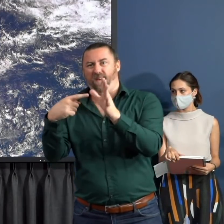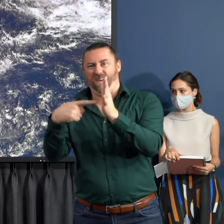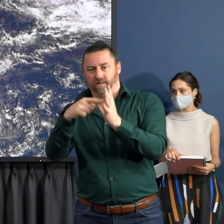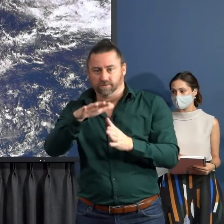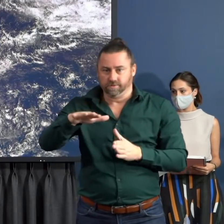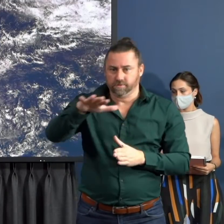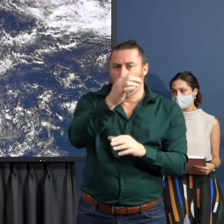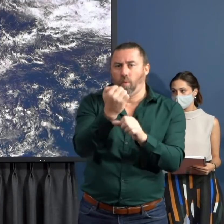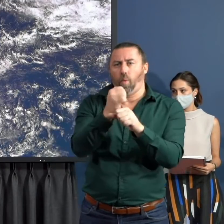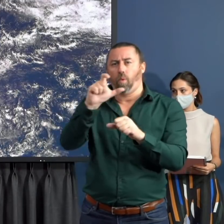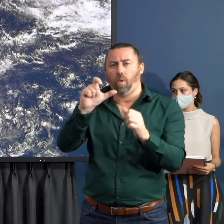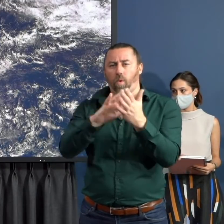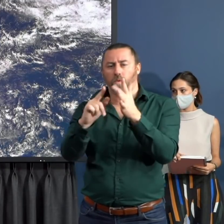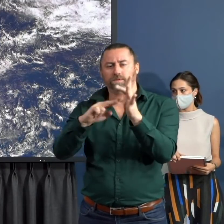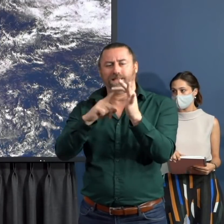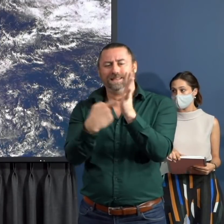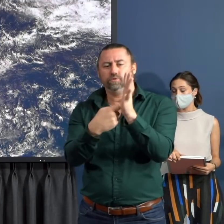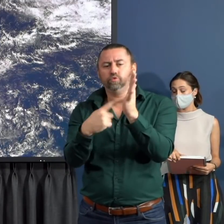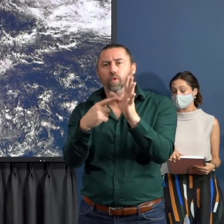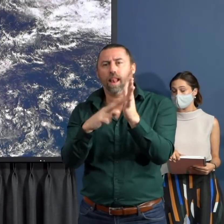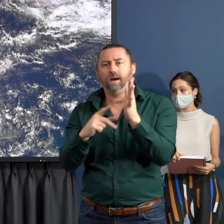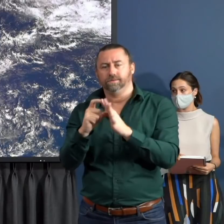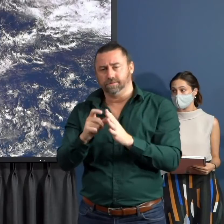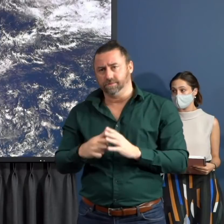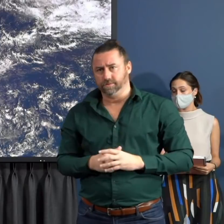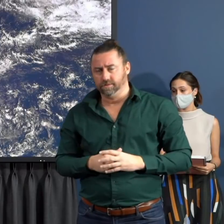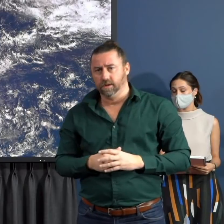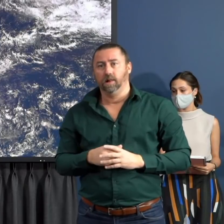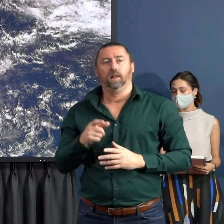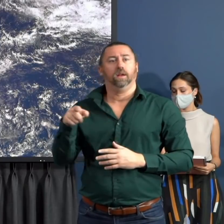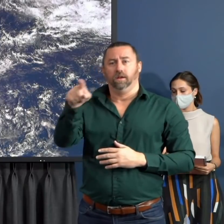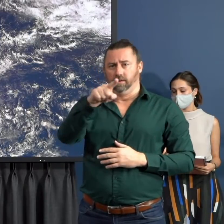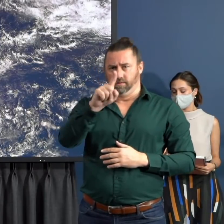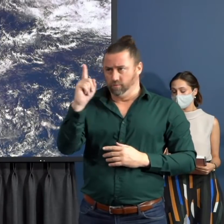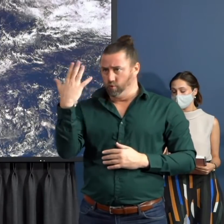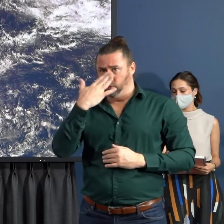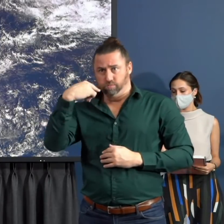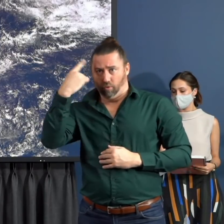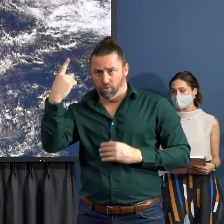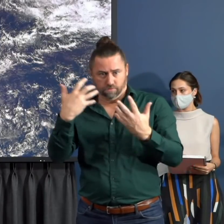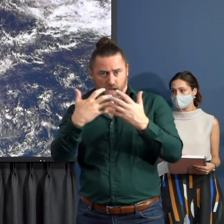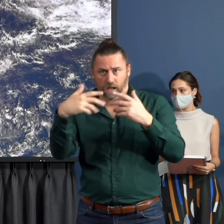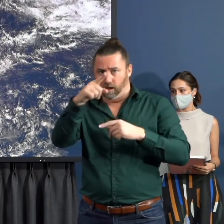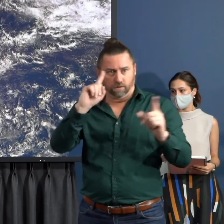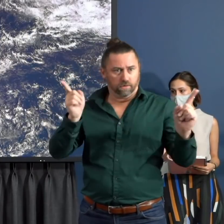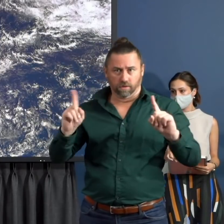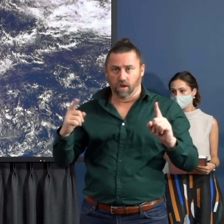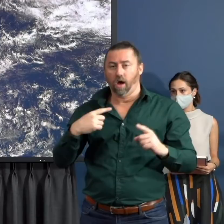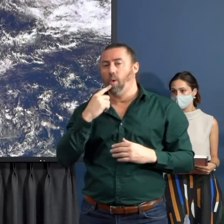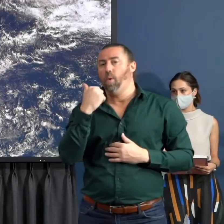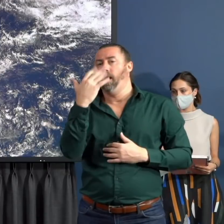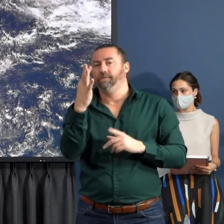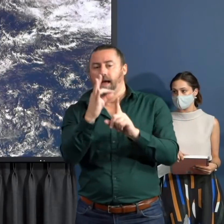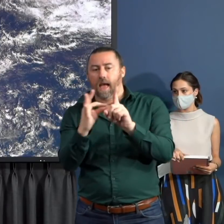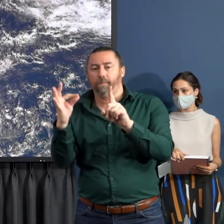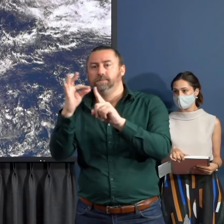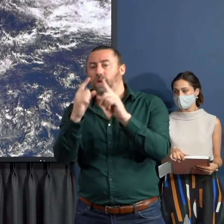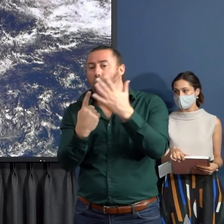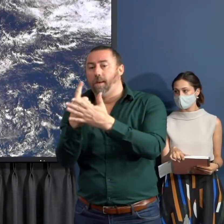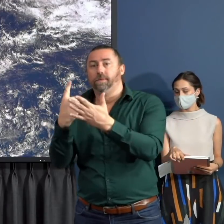for parents who are concerned or thinking about what's happening with schools tomorrow, we'll be providing another update this